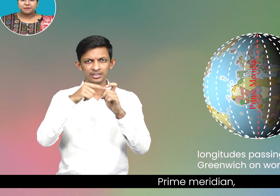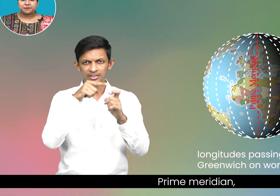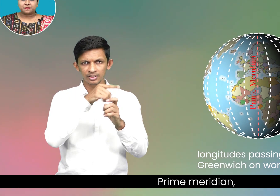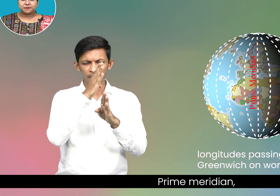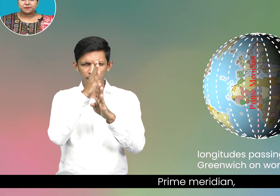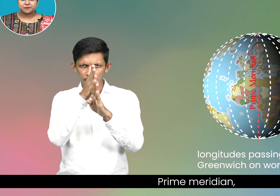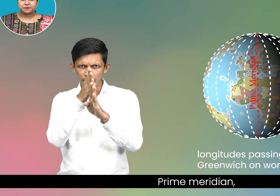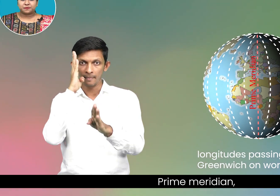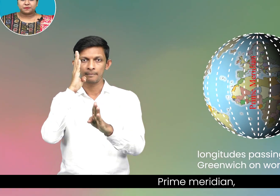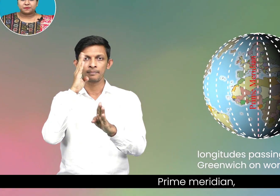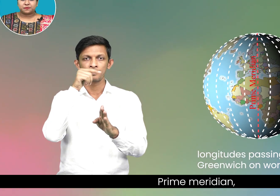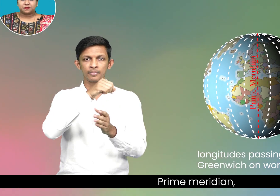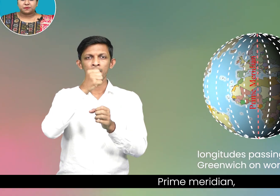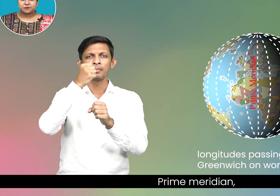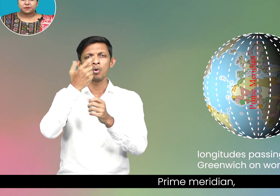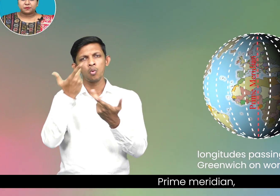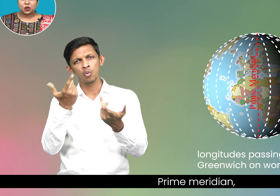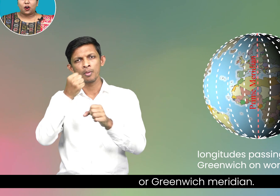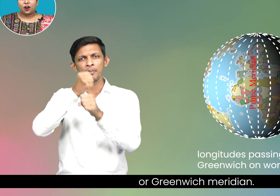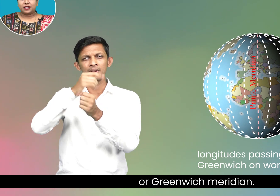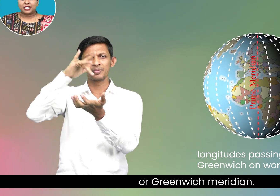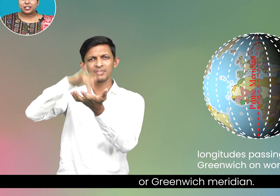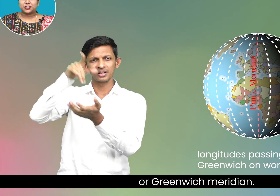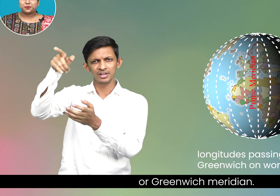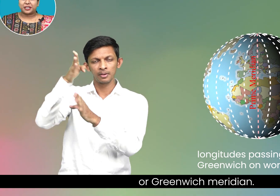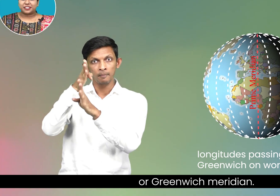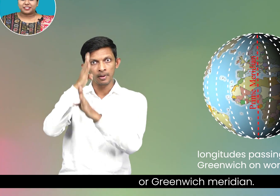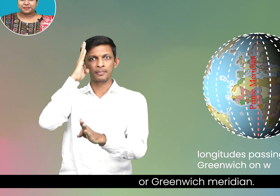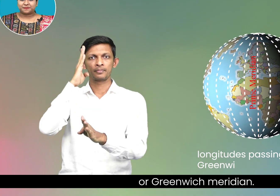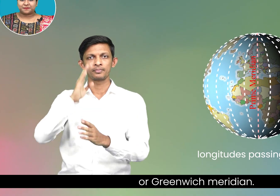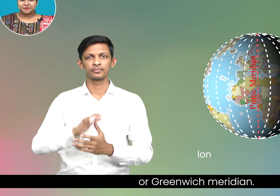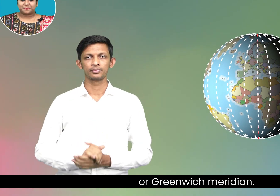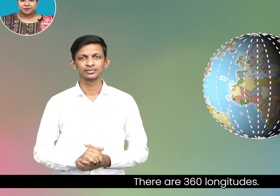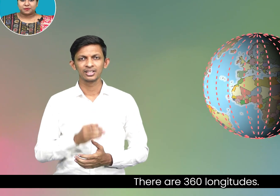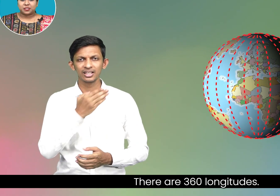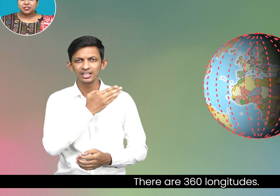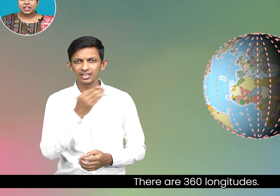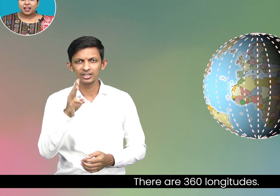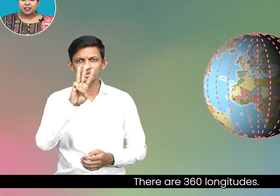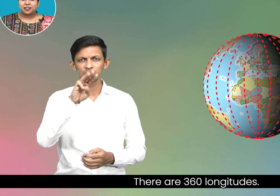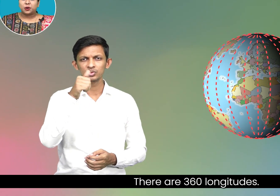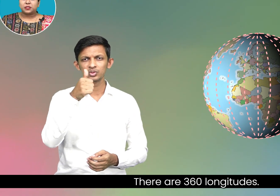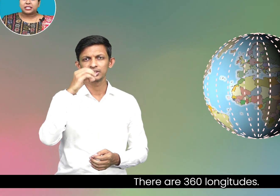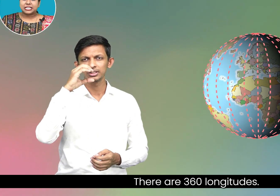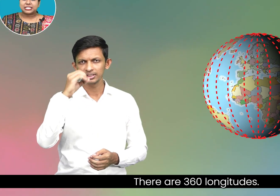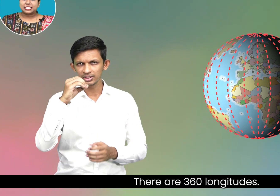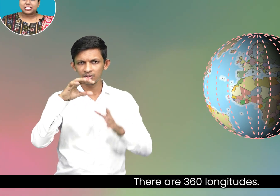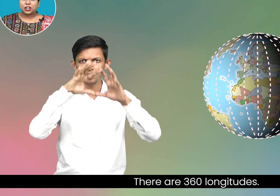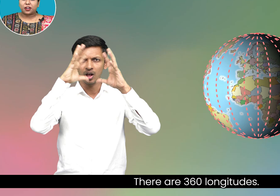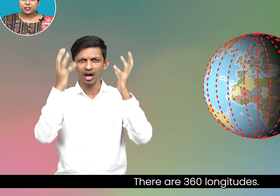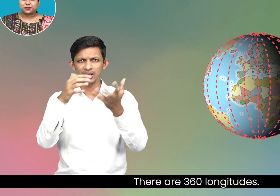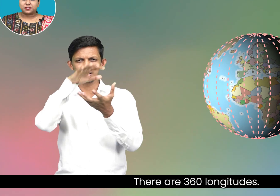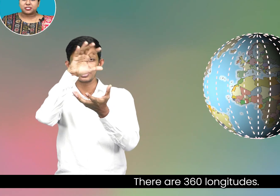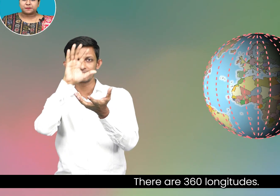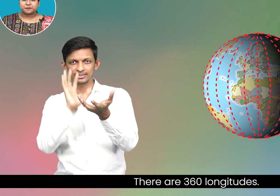are 360